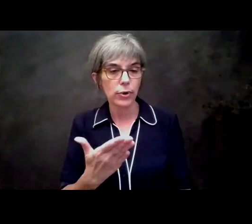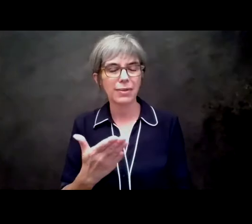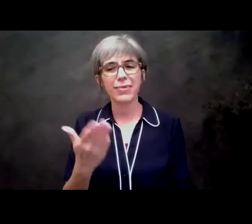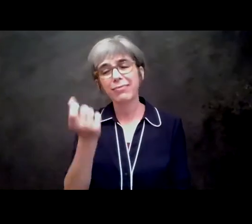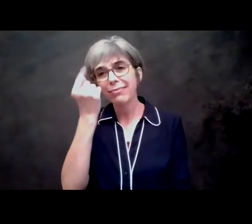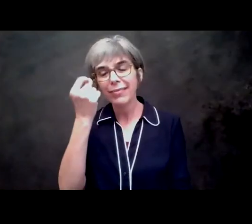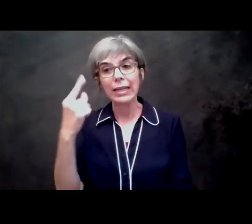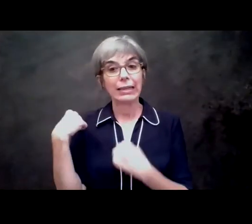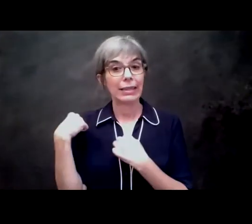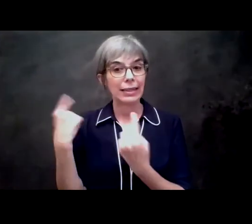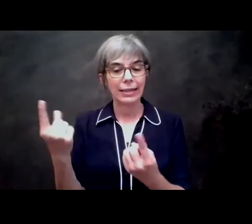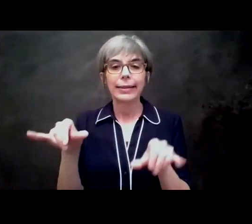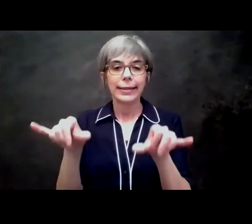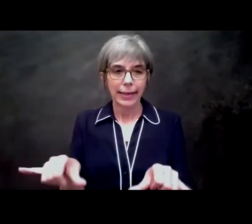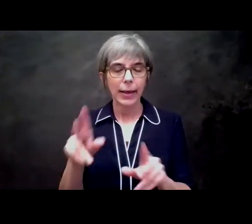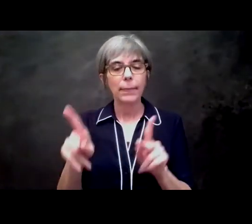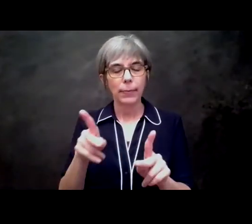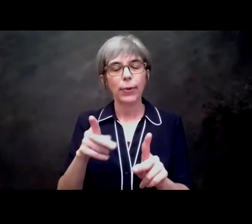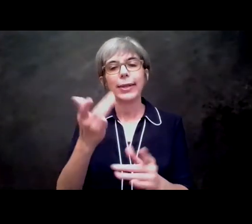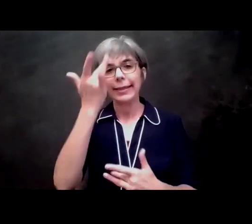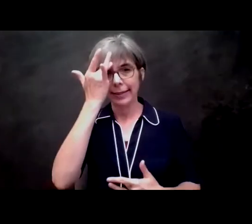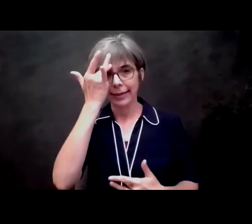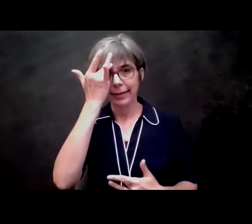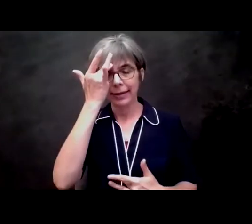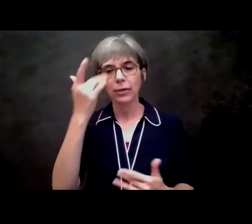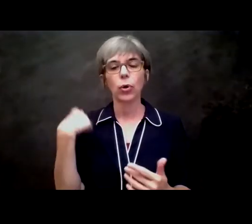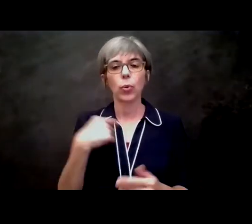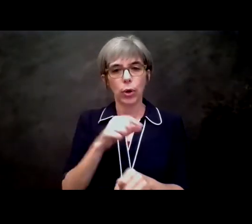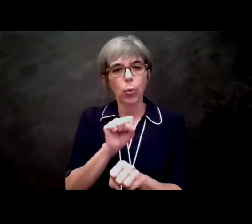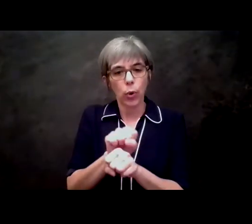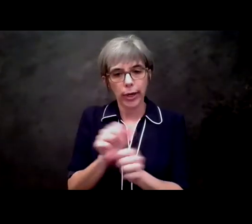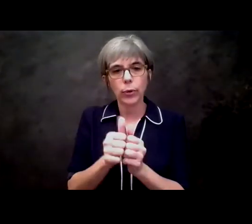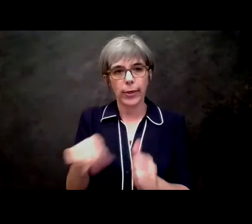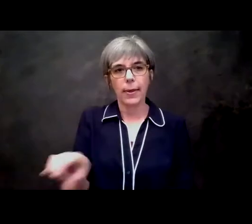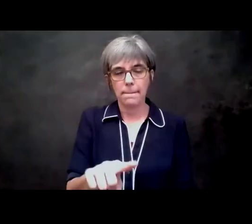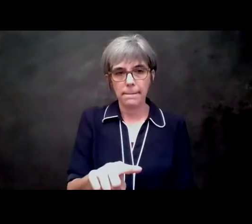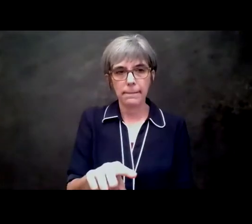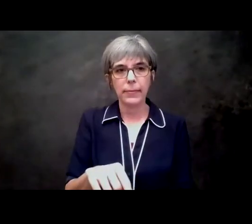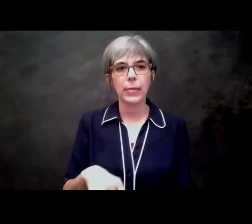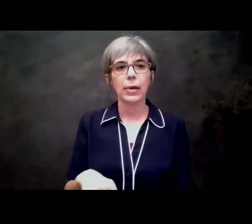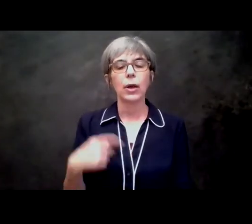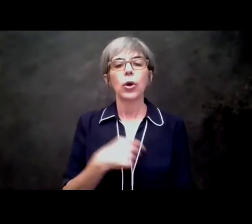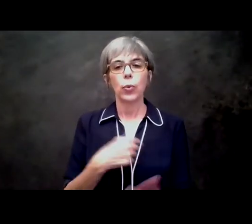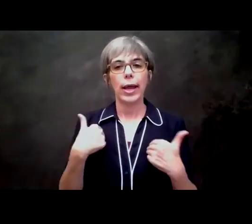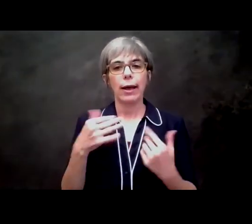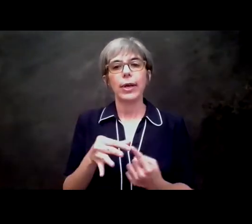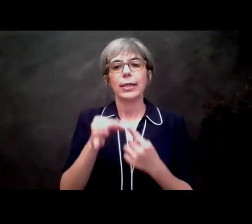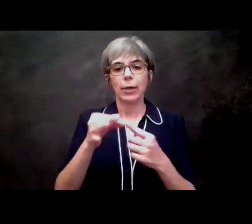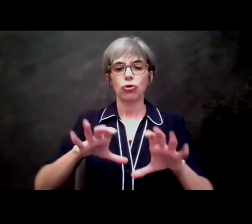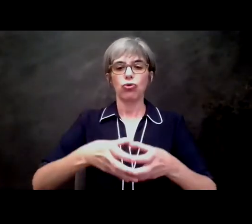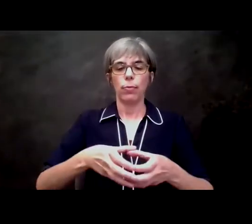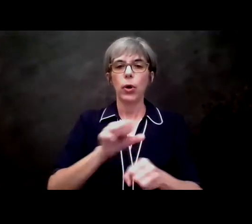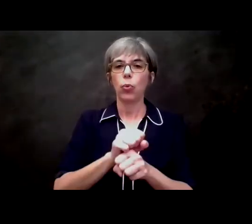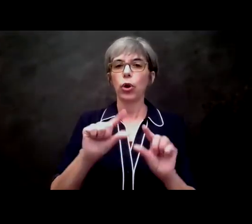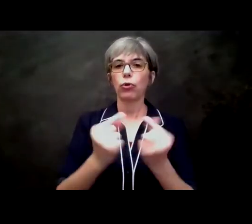we are still seeing cases. So we are working very closely. We have a special congregate care setting work group as part